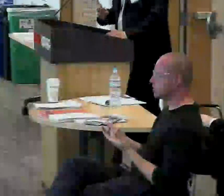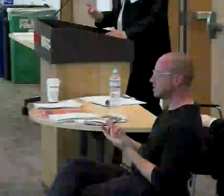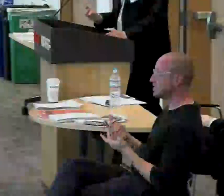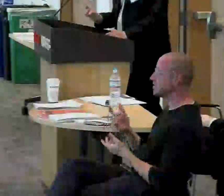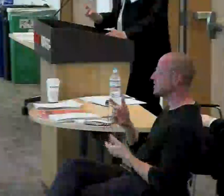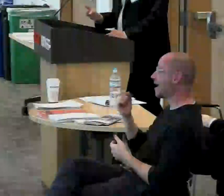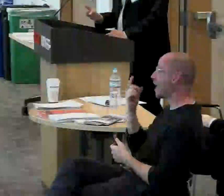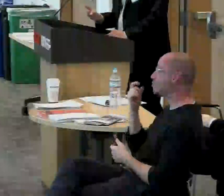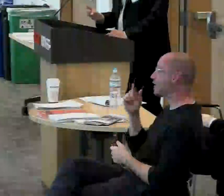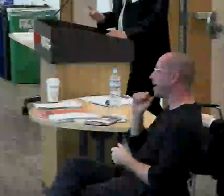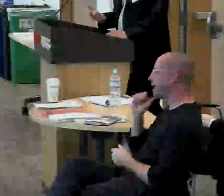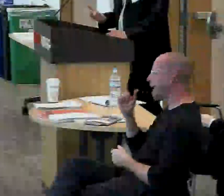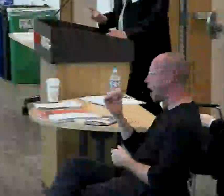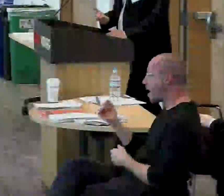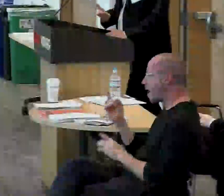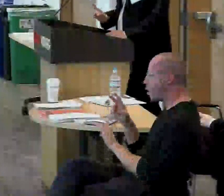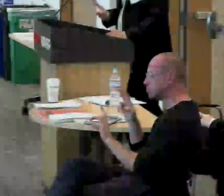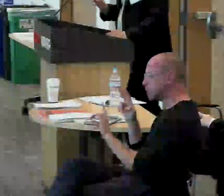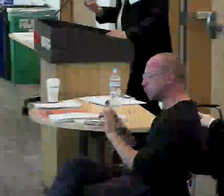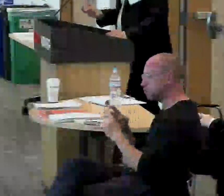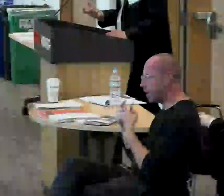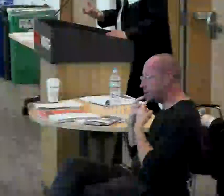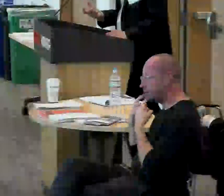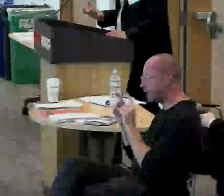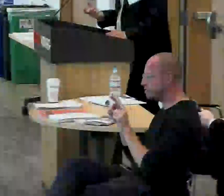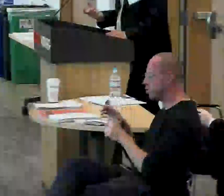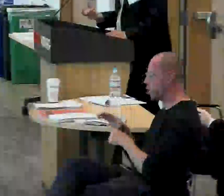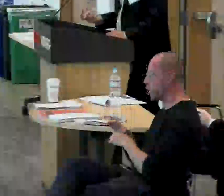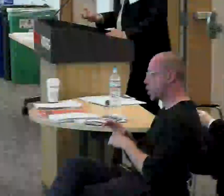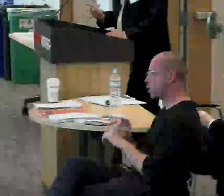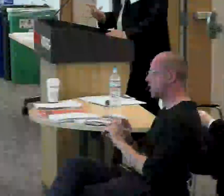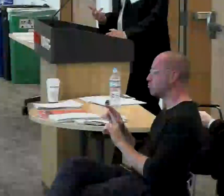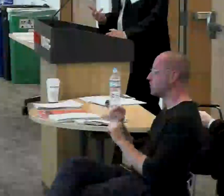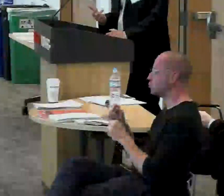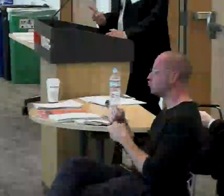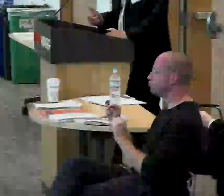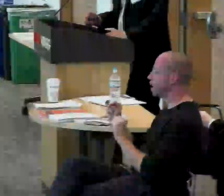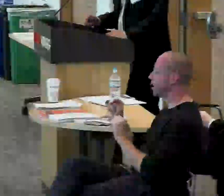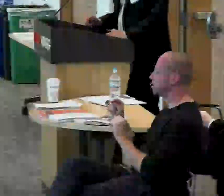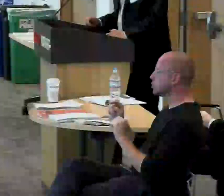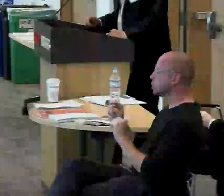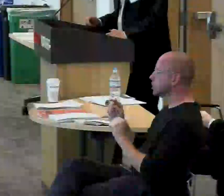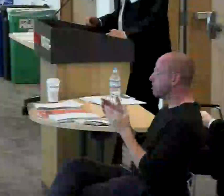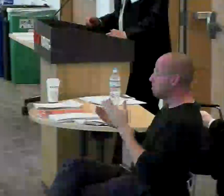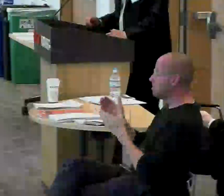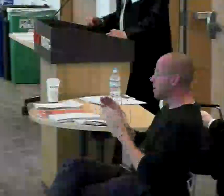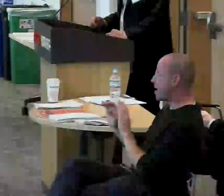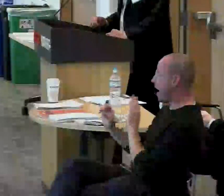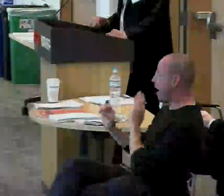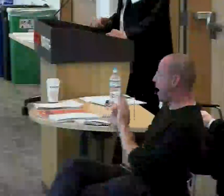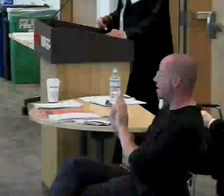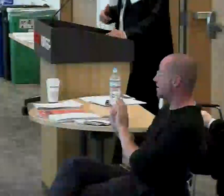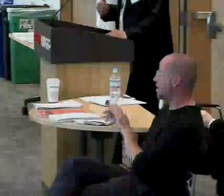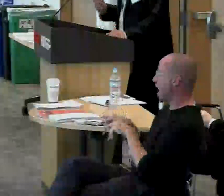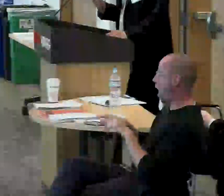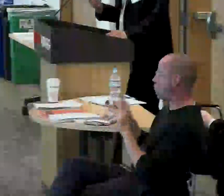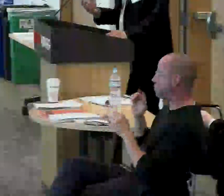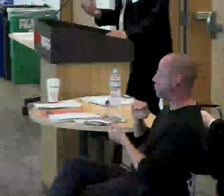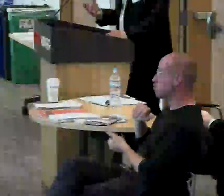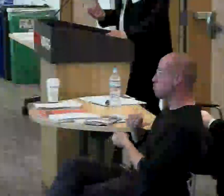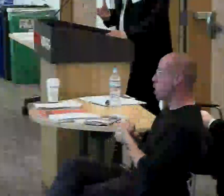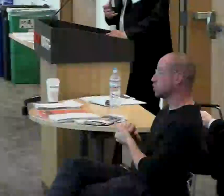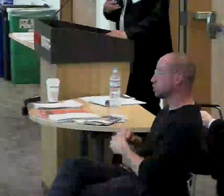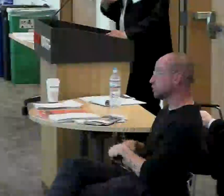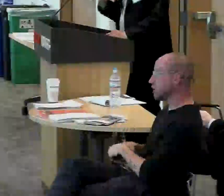to learn from those things to inform local, regional programming and potential partnership opportunities. We're helping to develop